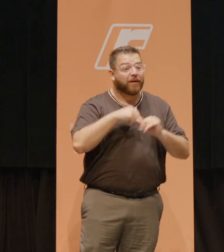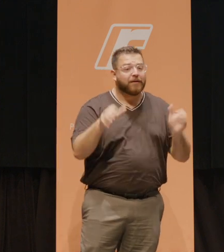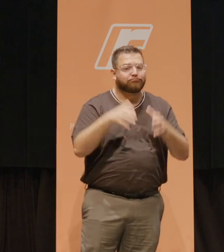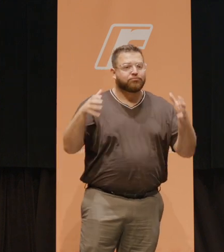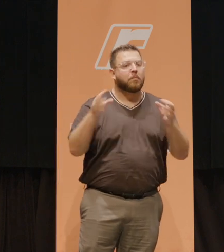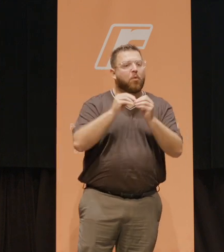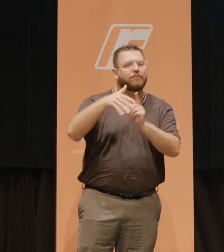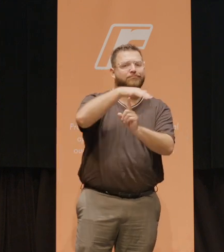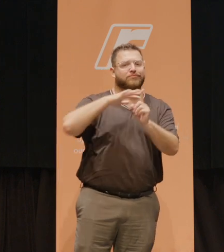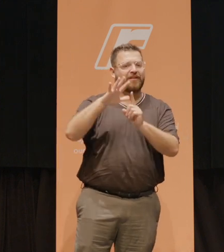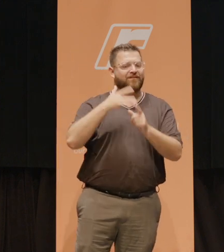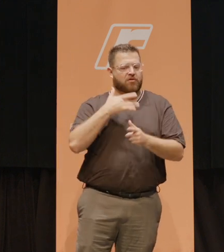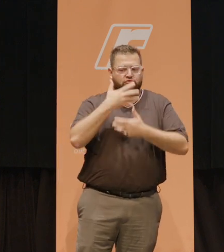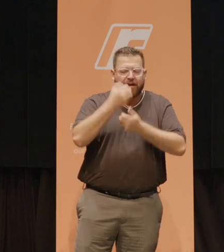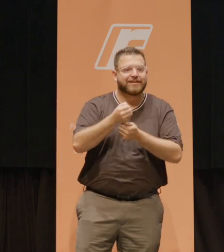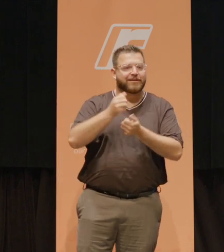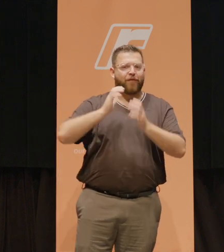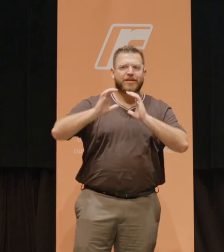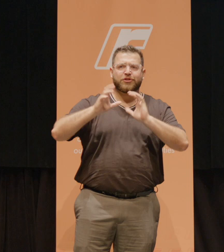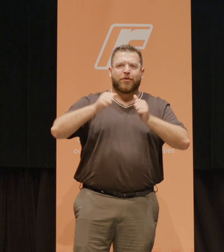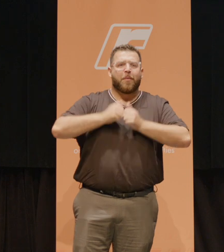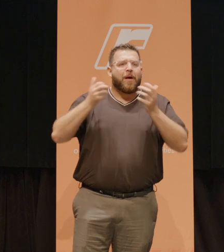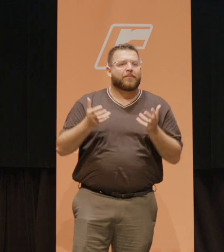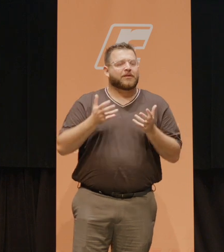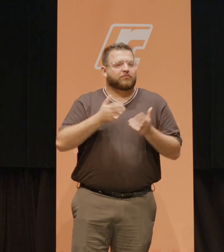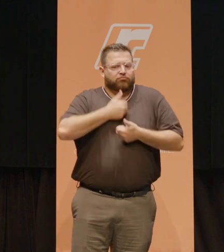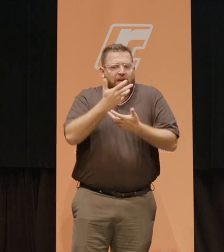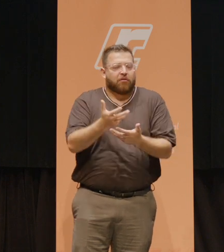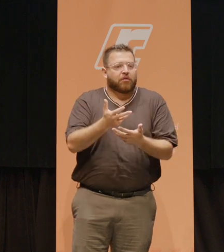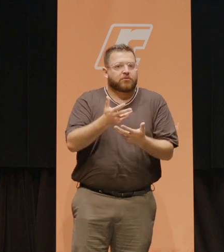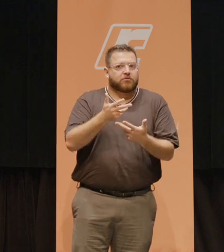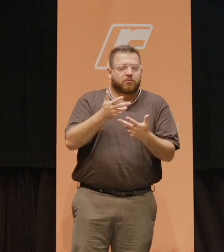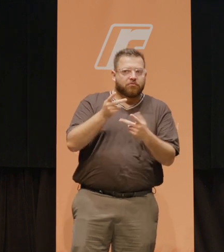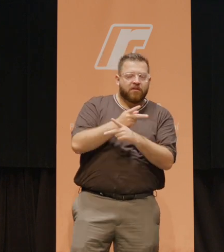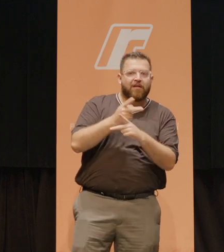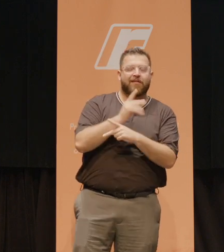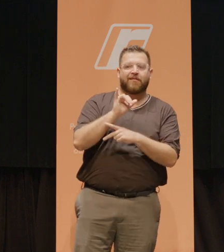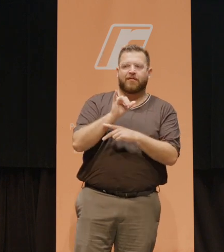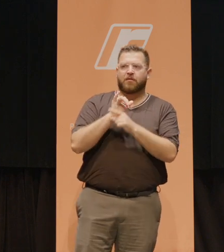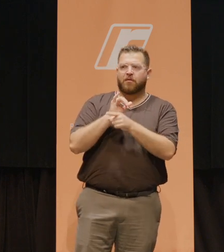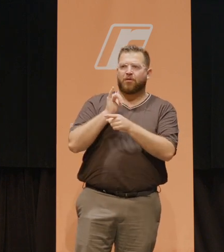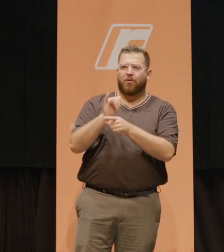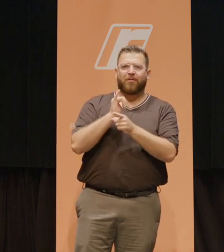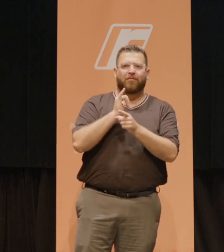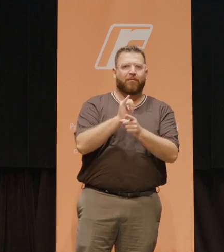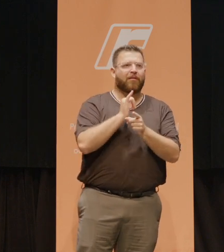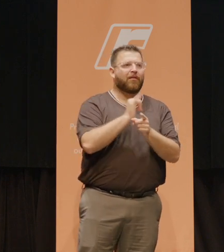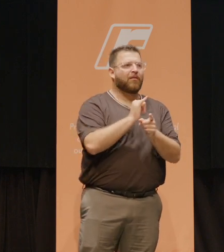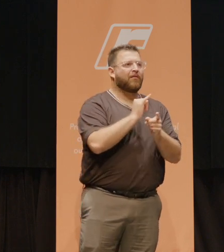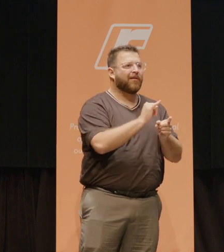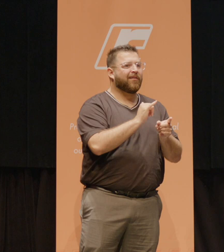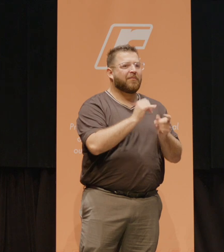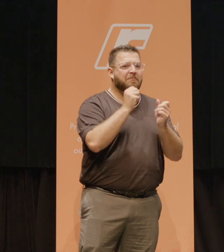be safe and have trusting conversations and to really start to figure out that where there's a lot of common humanity going on, that we're all going through a lot of the